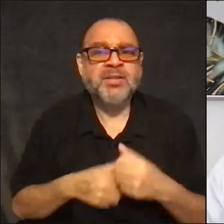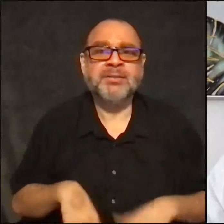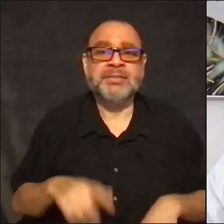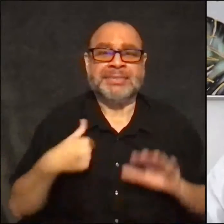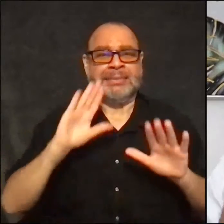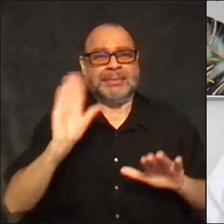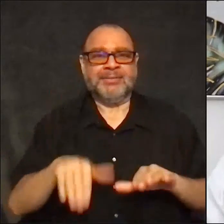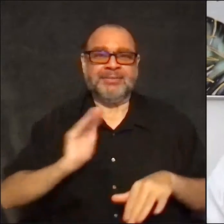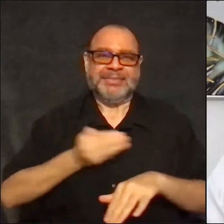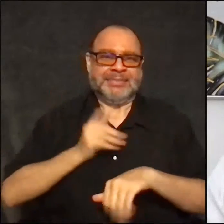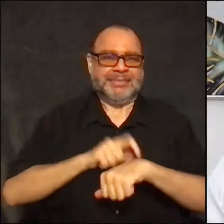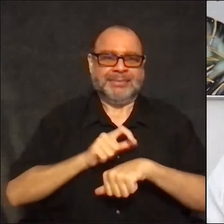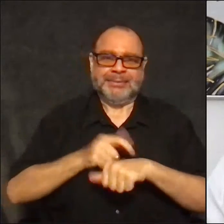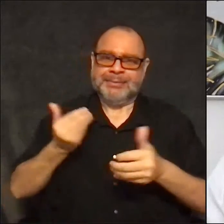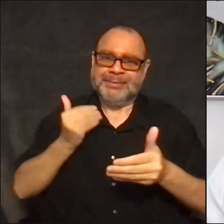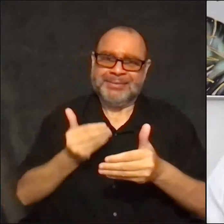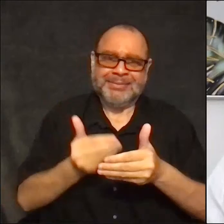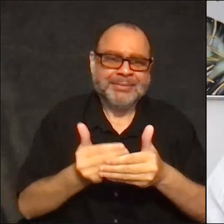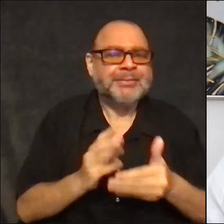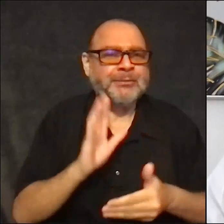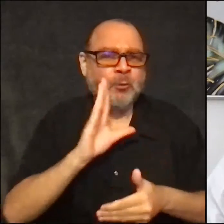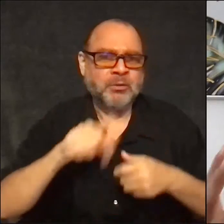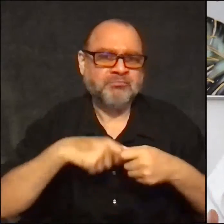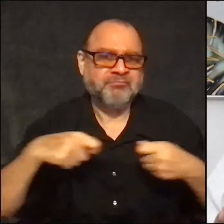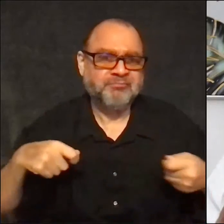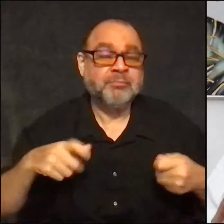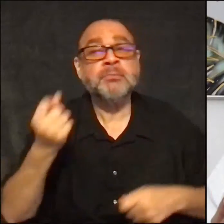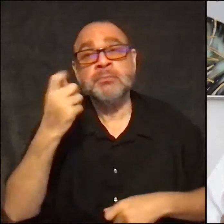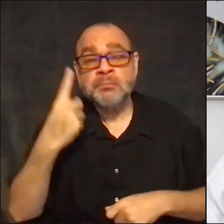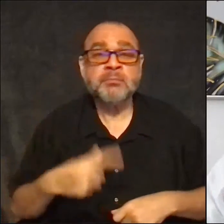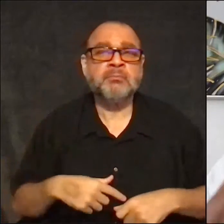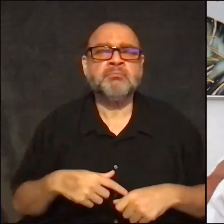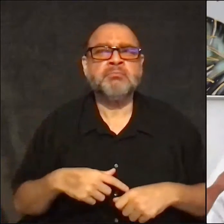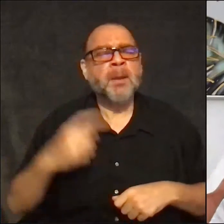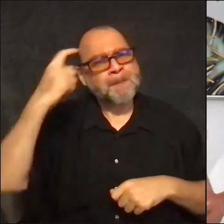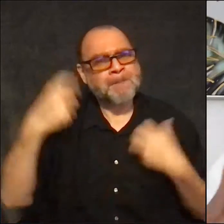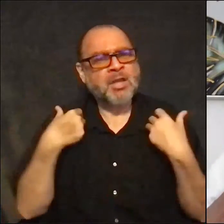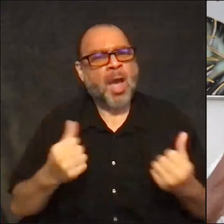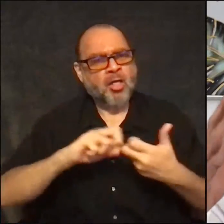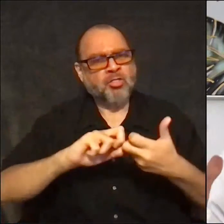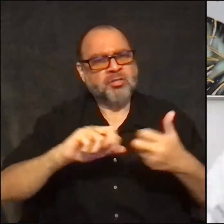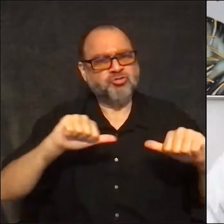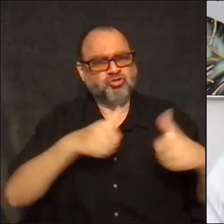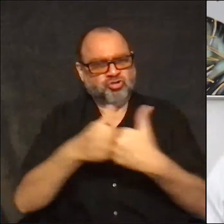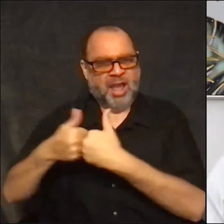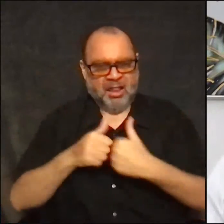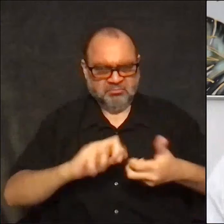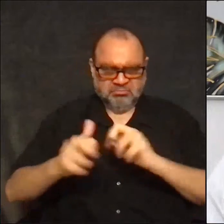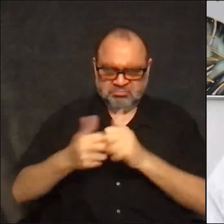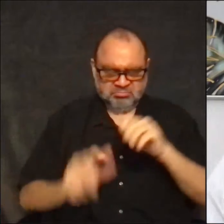time. Some of the reasons why mental health challenges can emerge come from, folks, difficult